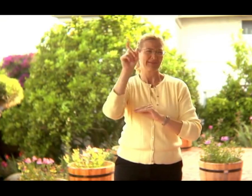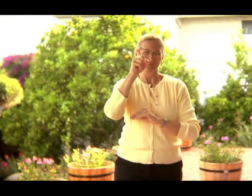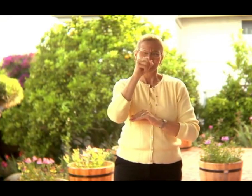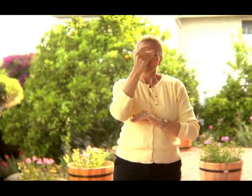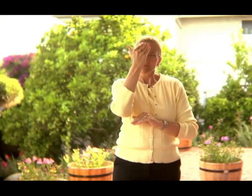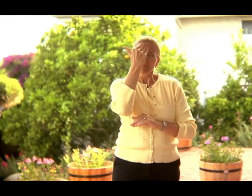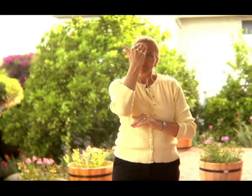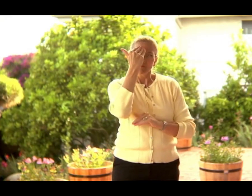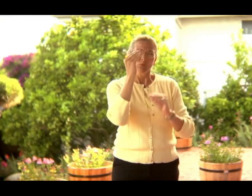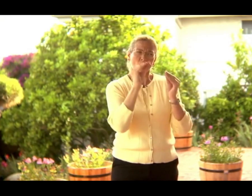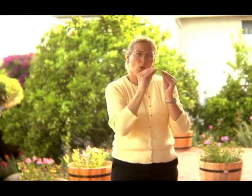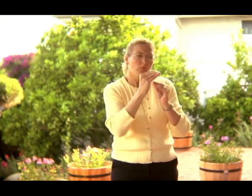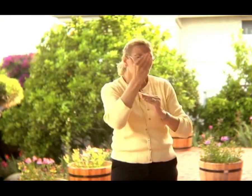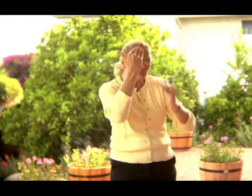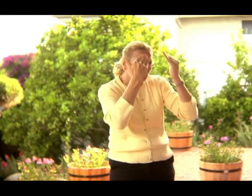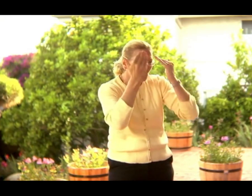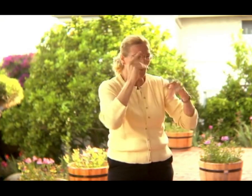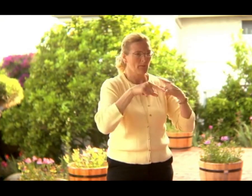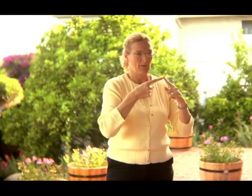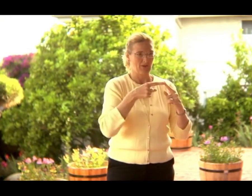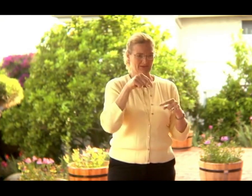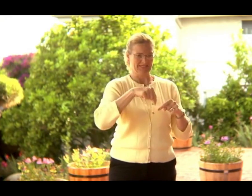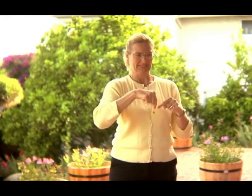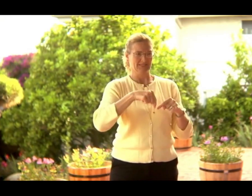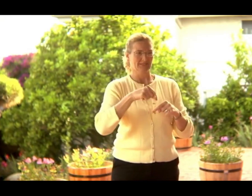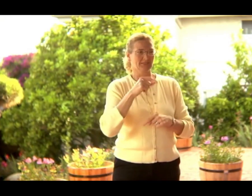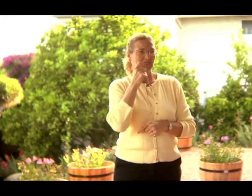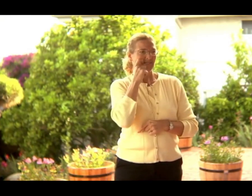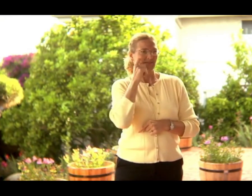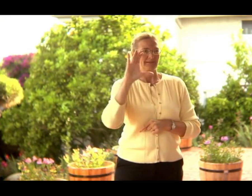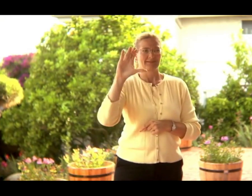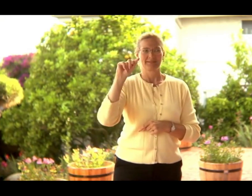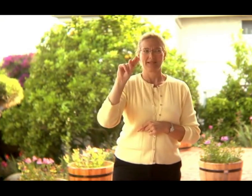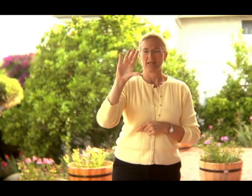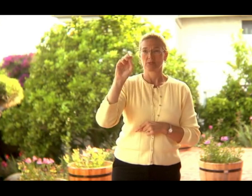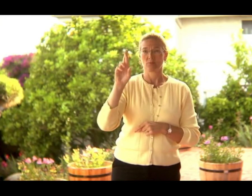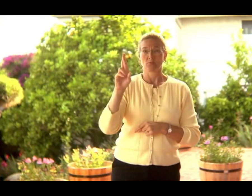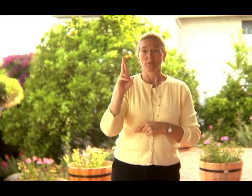The deaf community really needs to become well informed about skin cancer.